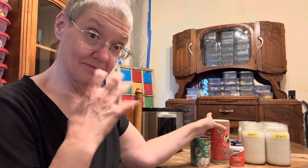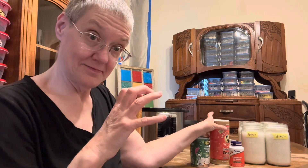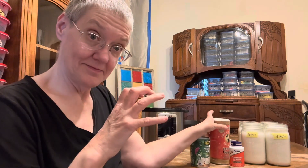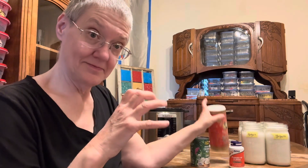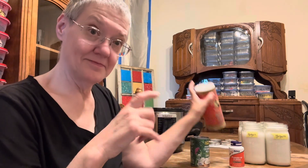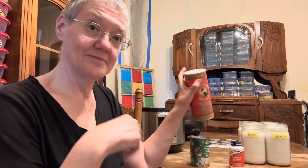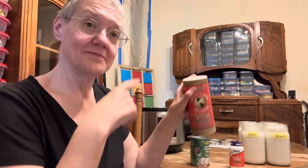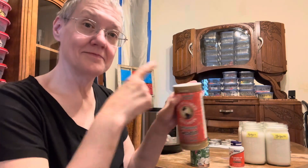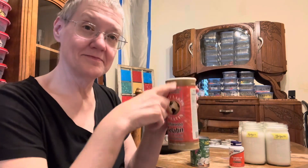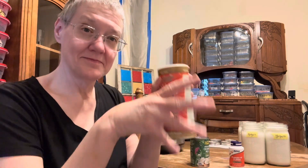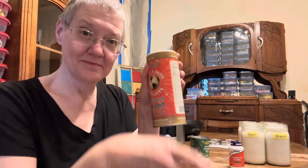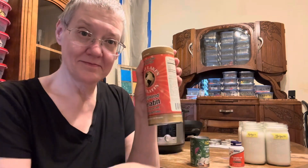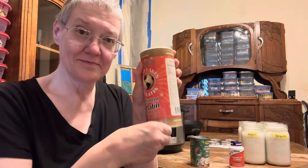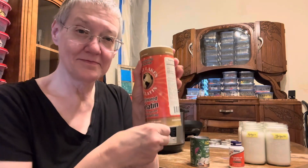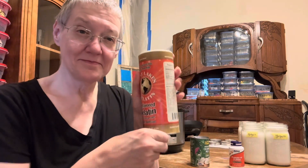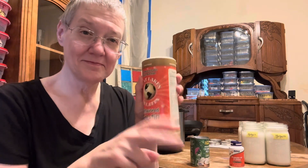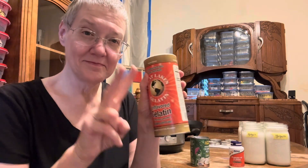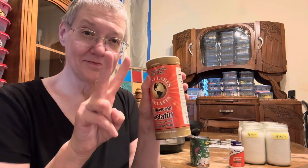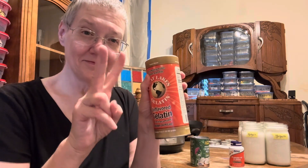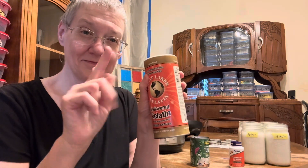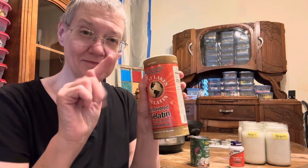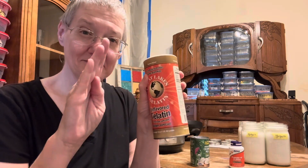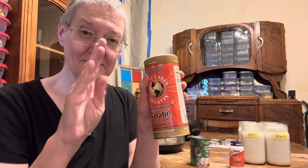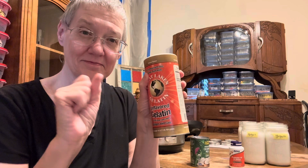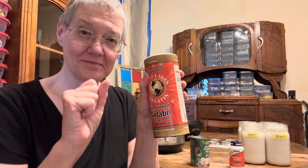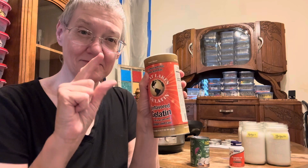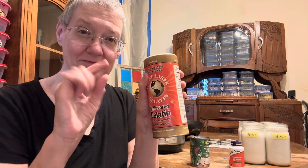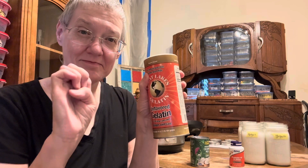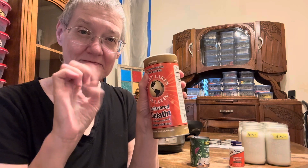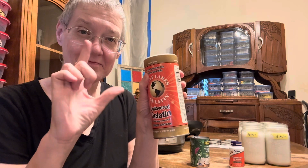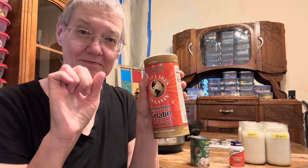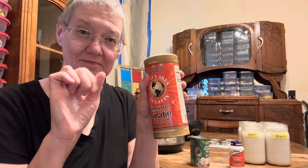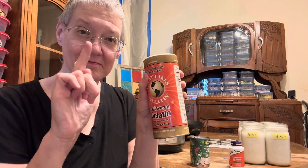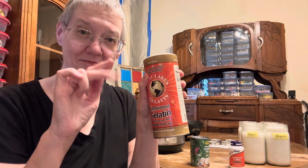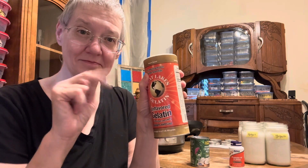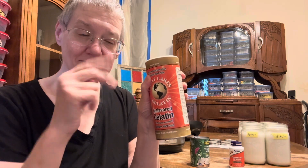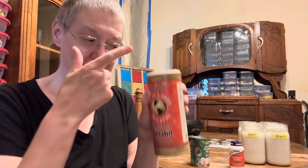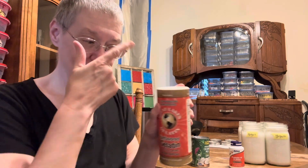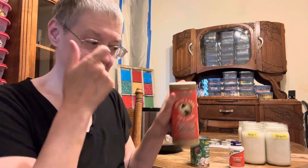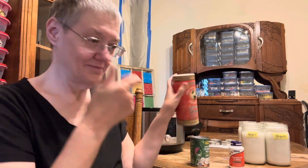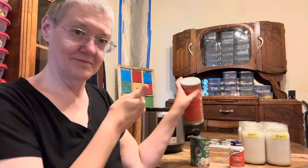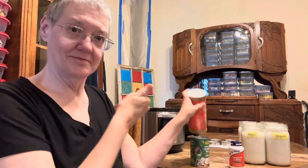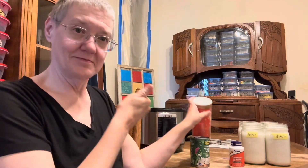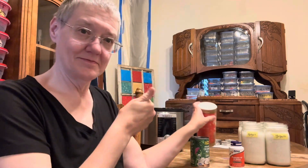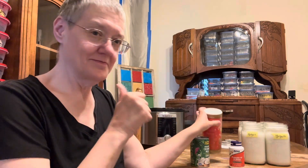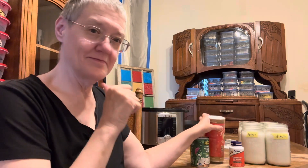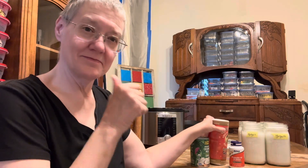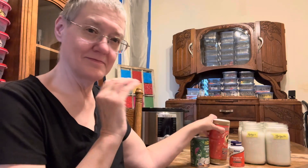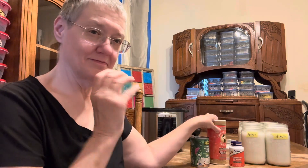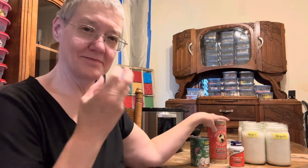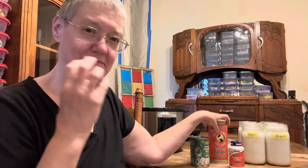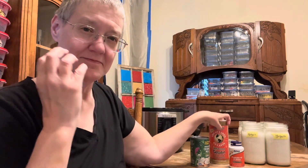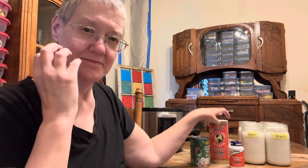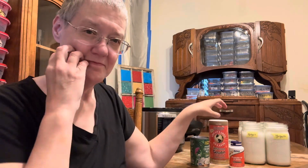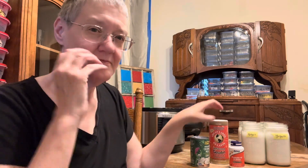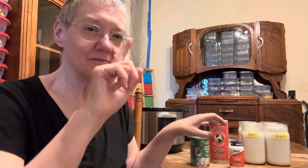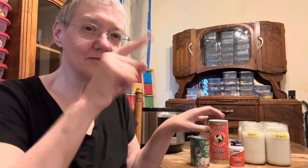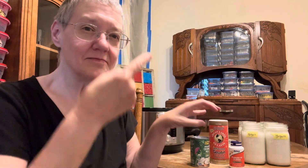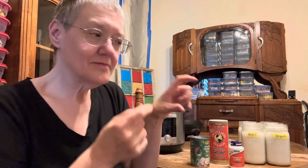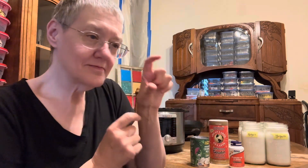it, I do add gelatin, 2 tablespoons, because the coconut milk will not get thick. If you notice,